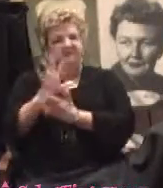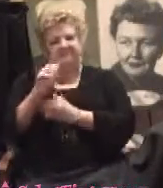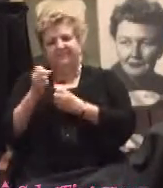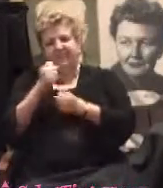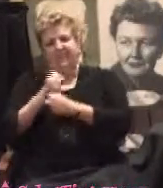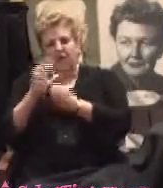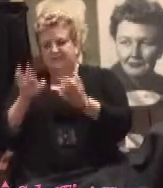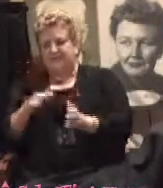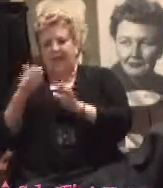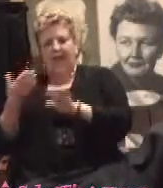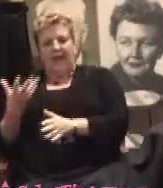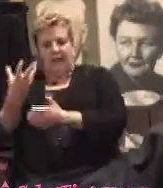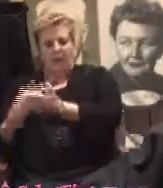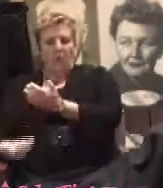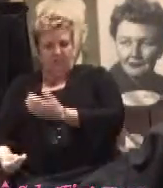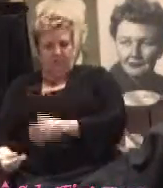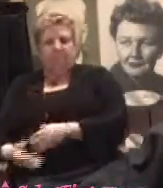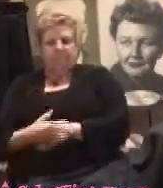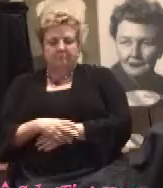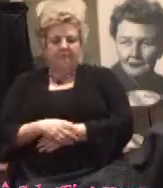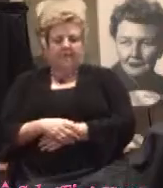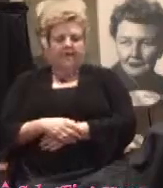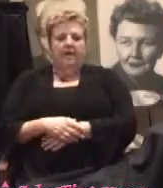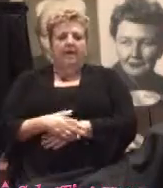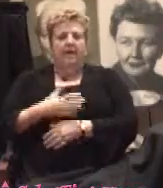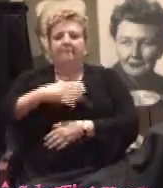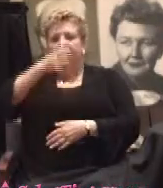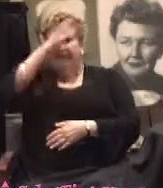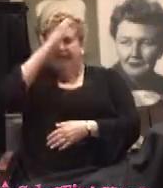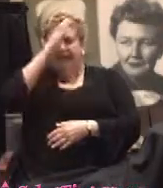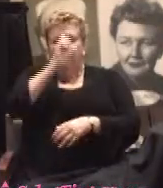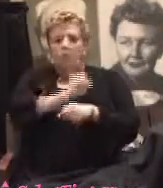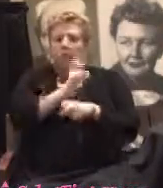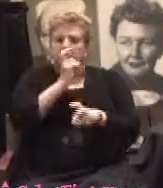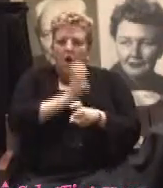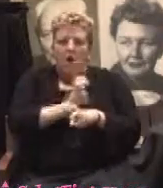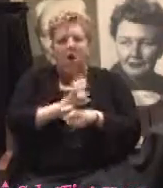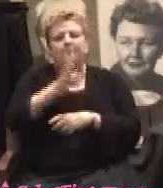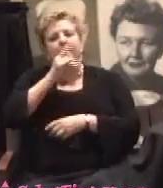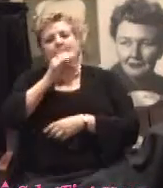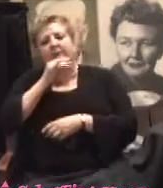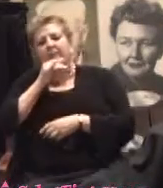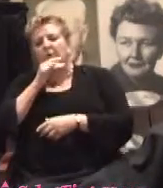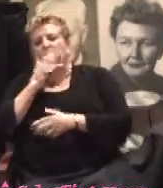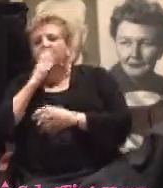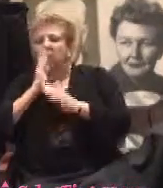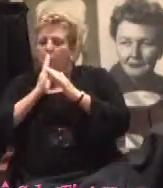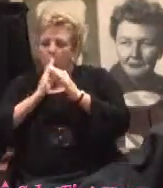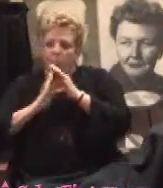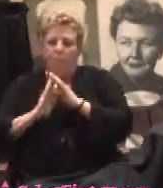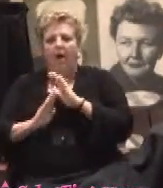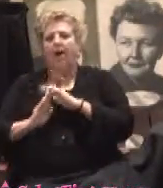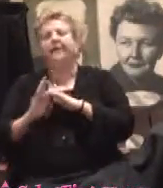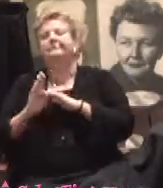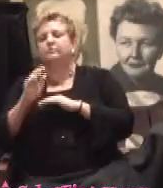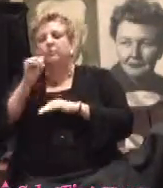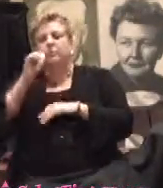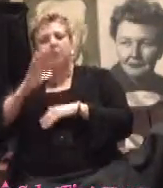my dad was a hard-working, honest guy. And my mom was a lovely school teacher, a quiet, observant woman. And, you know, my alcoholism is not their